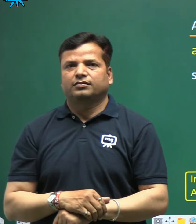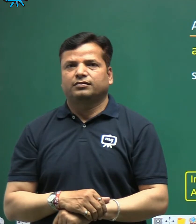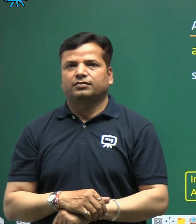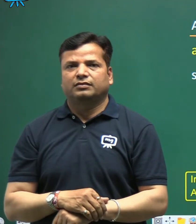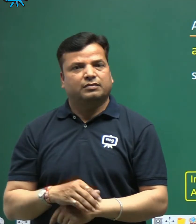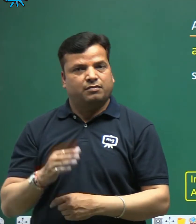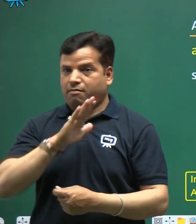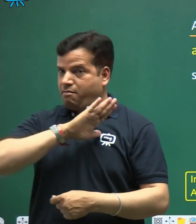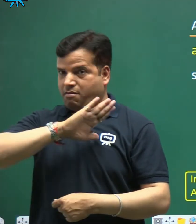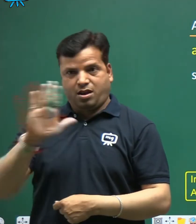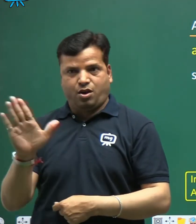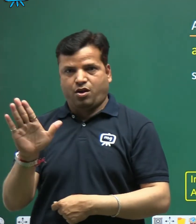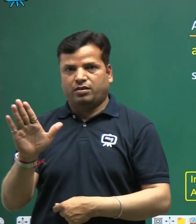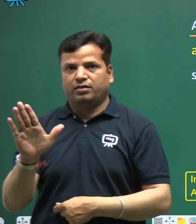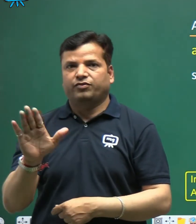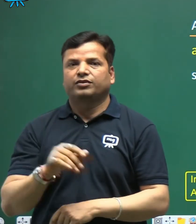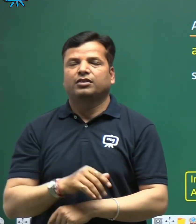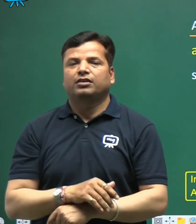refusal,